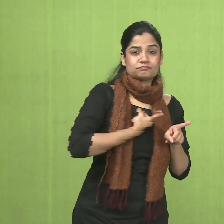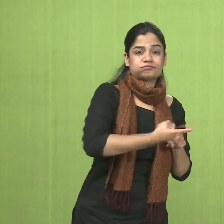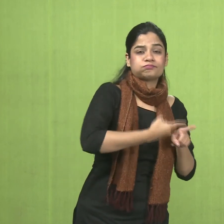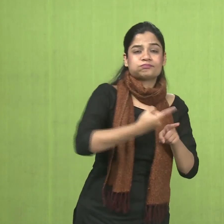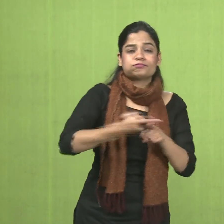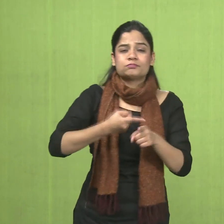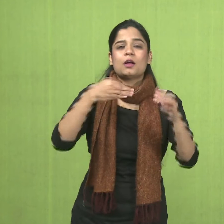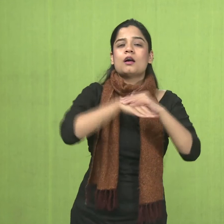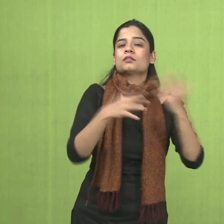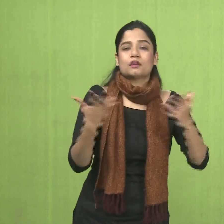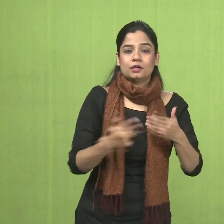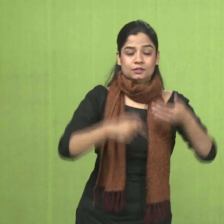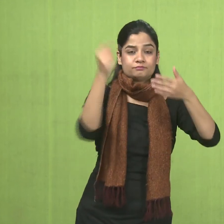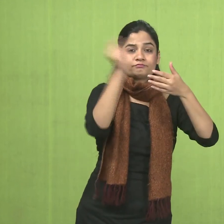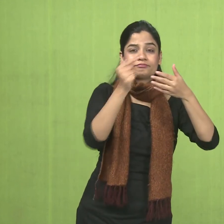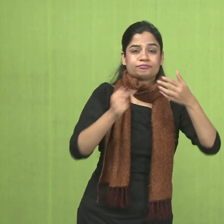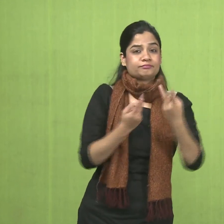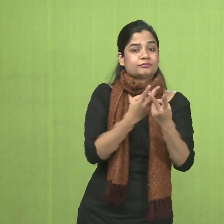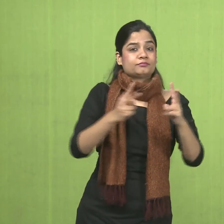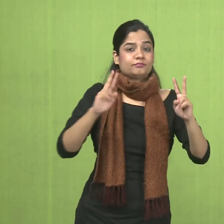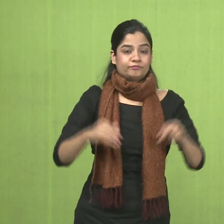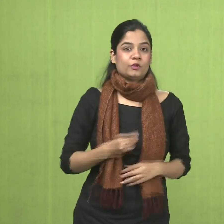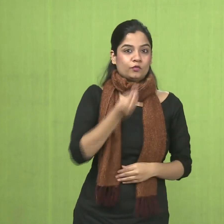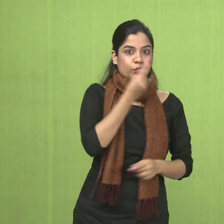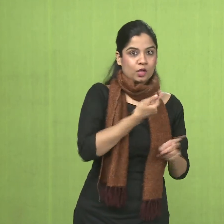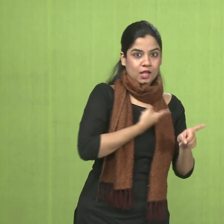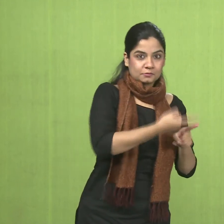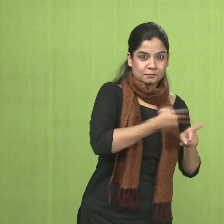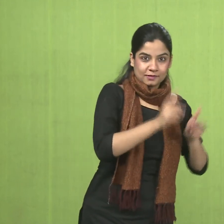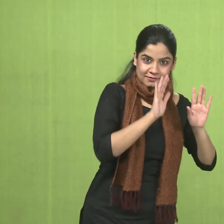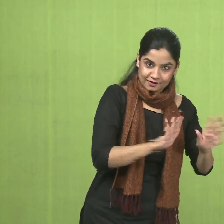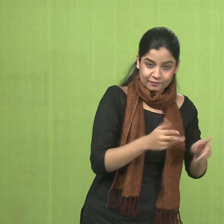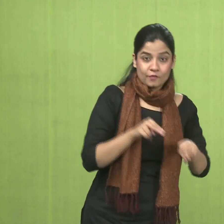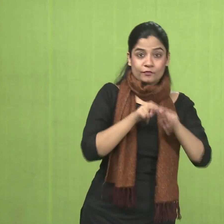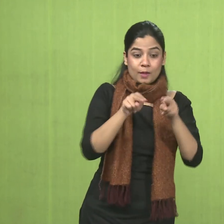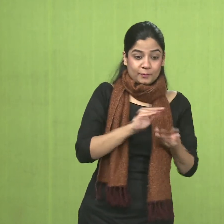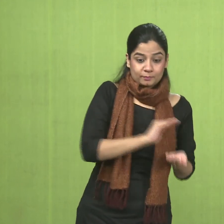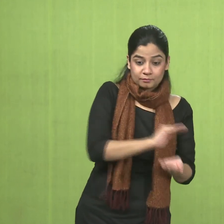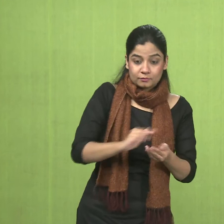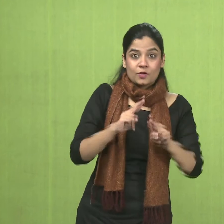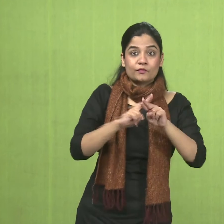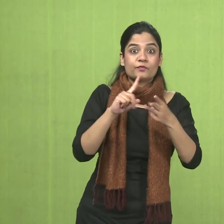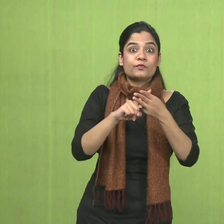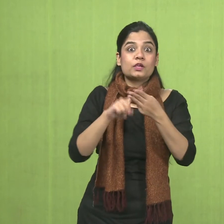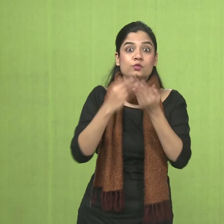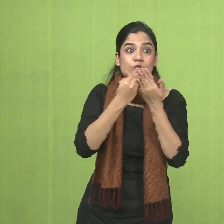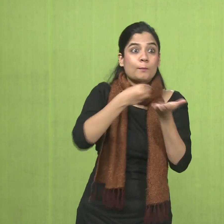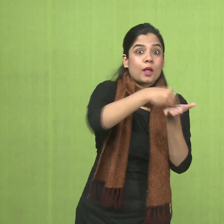Expenditure. Expenditure is the money that is spent on buying different goods, services that are required for the family. For example, paying for